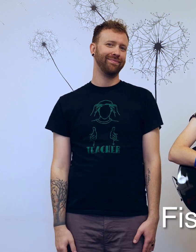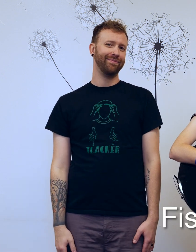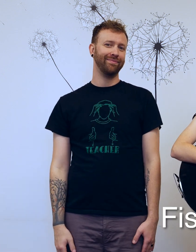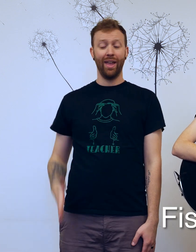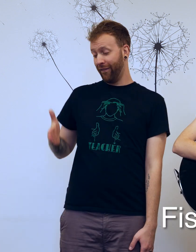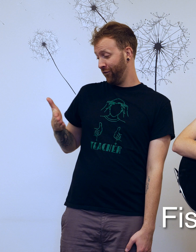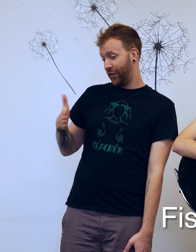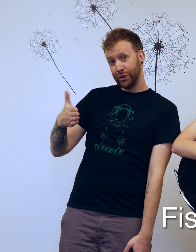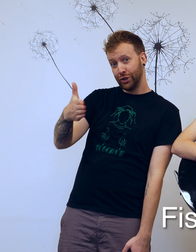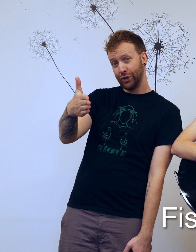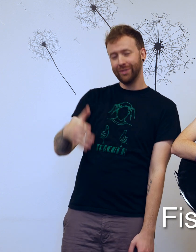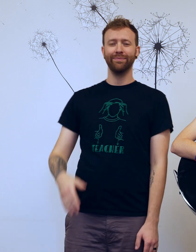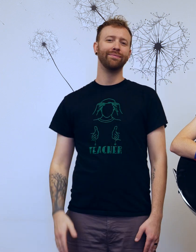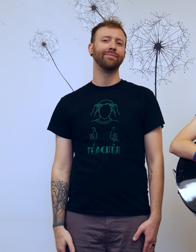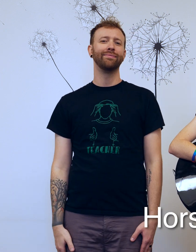fish,